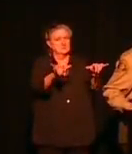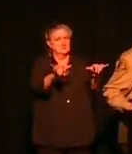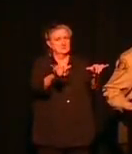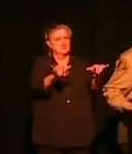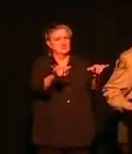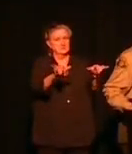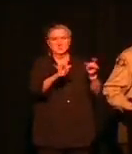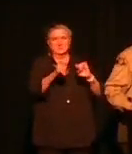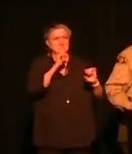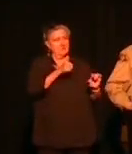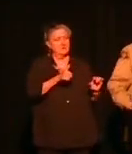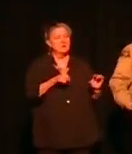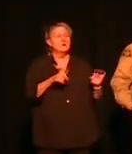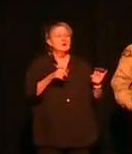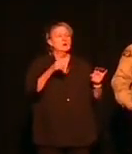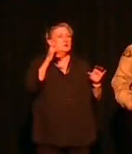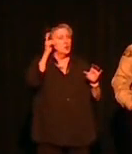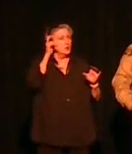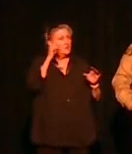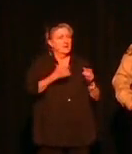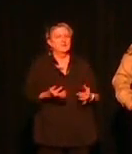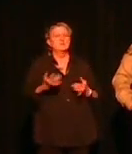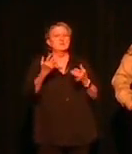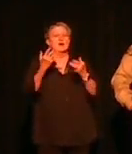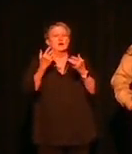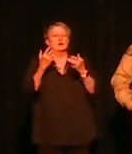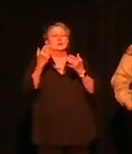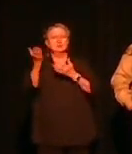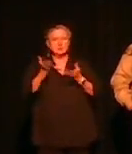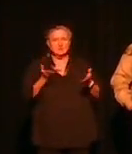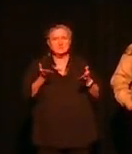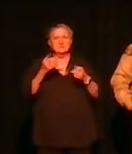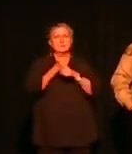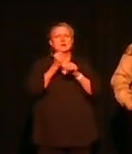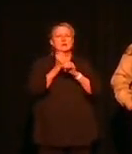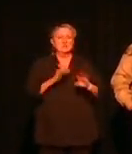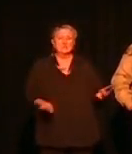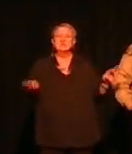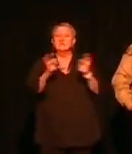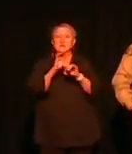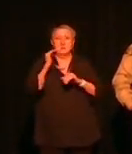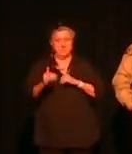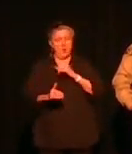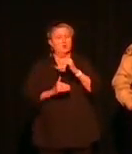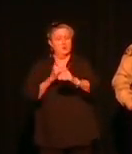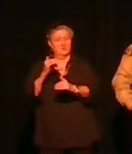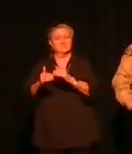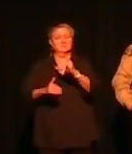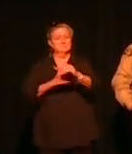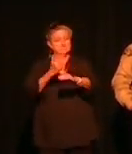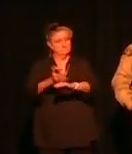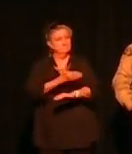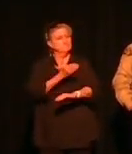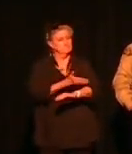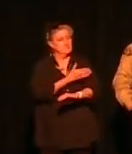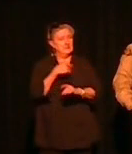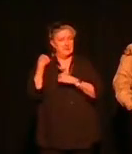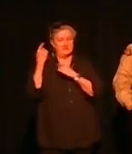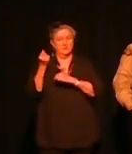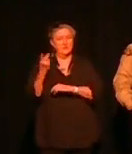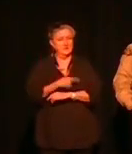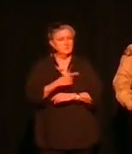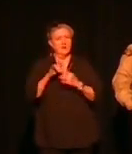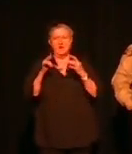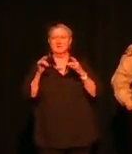effect. You heard that the fire services have made significant progress today and in the last several days on